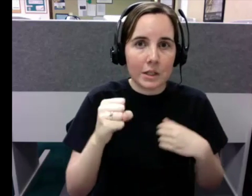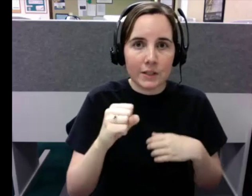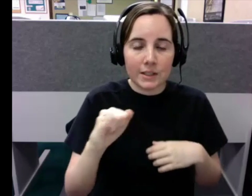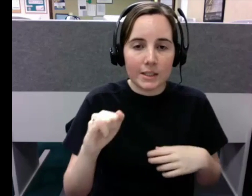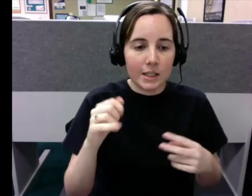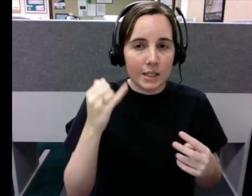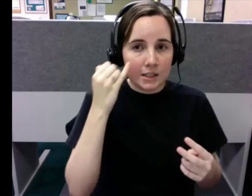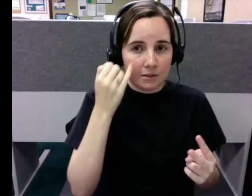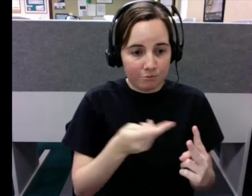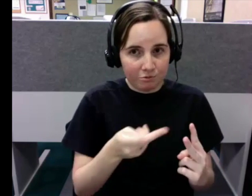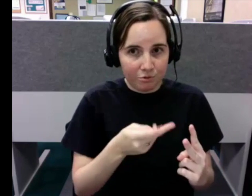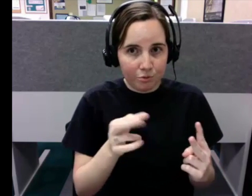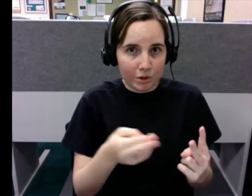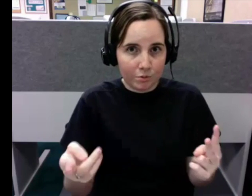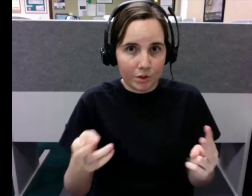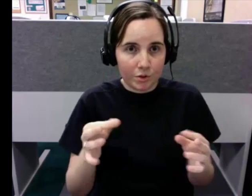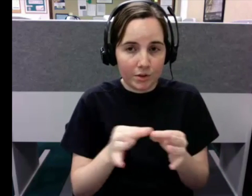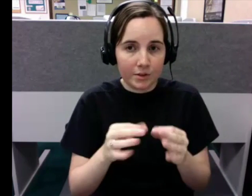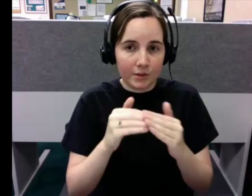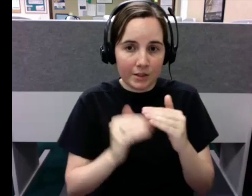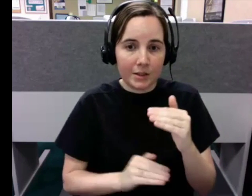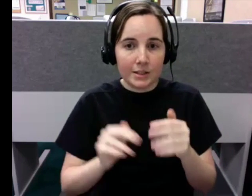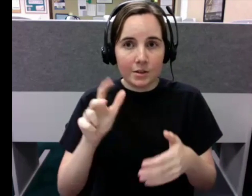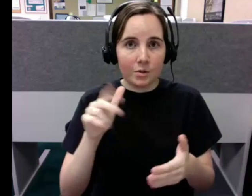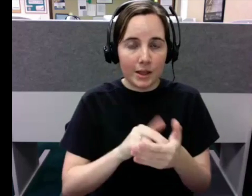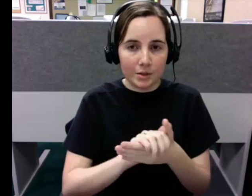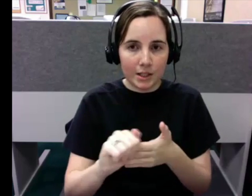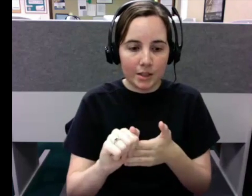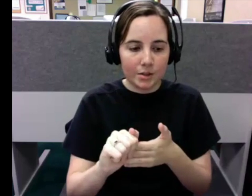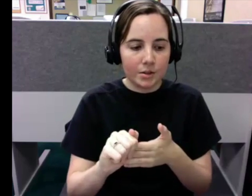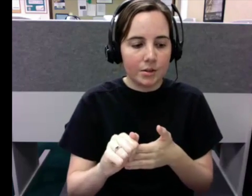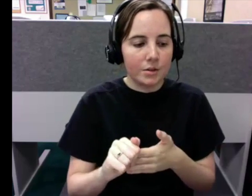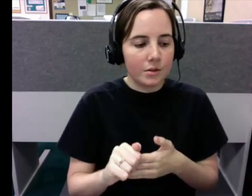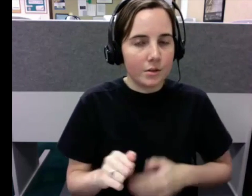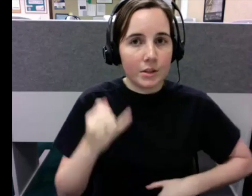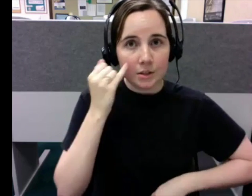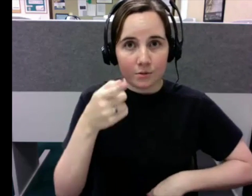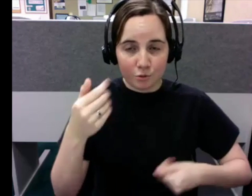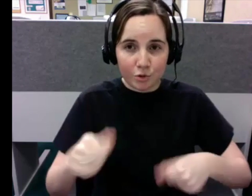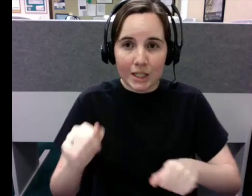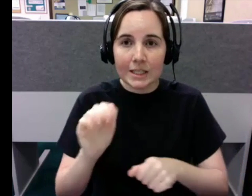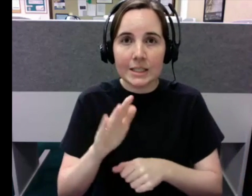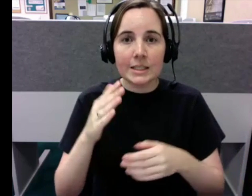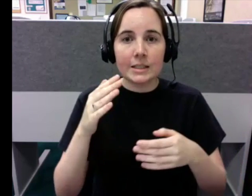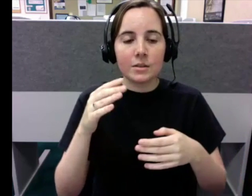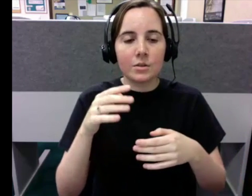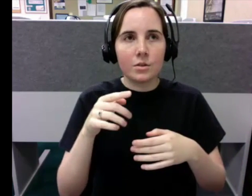If you own property that you are trying to sell, you may be able to get SSI while trying to sell it.